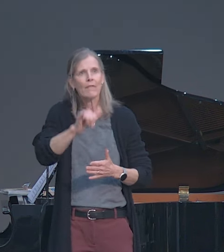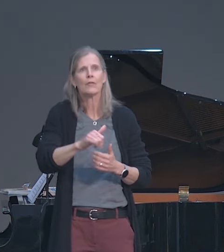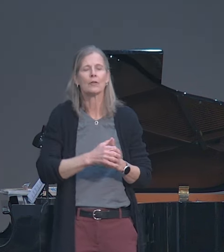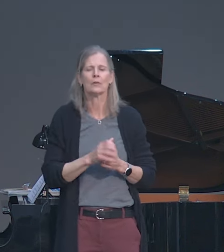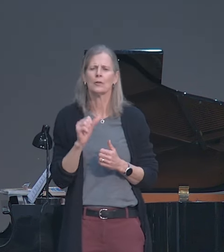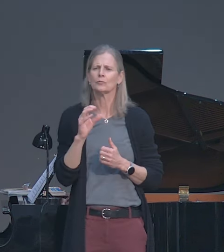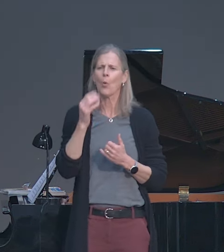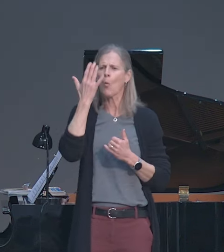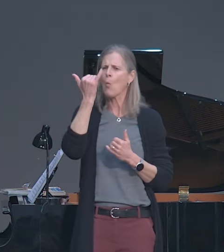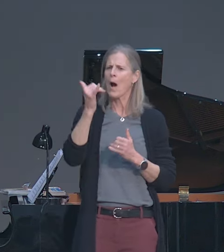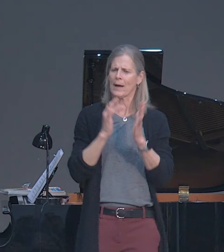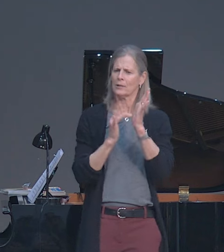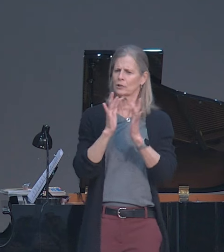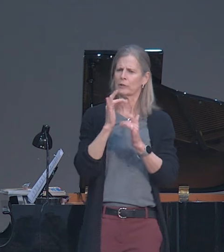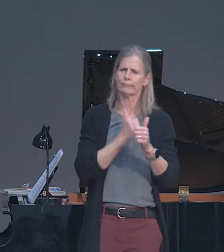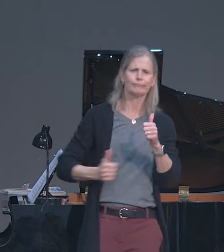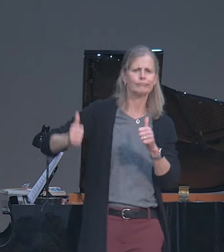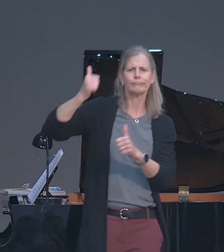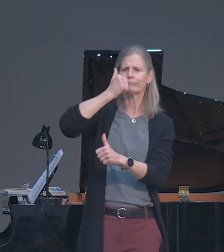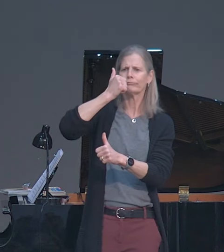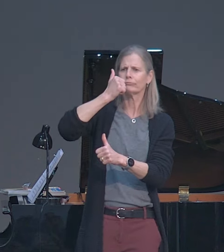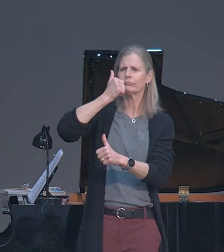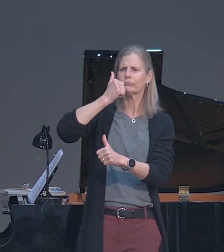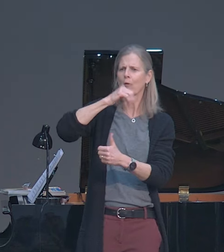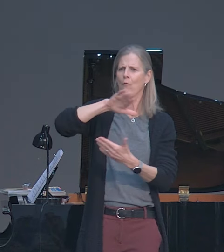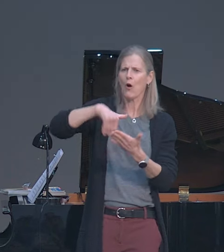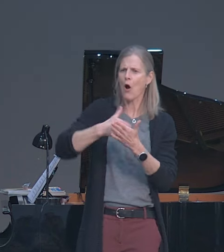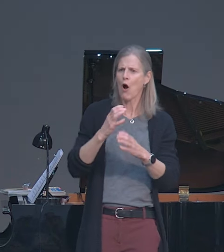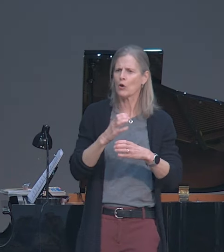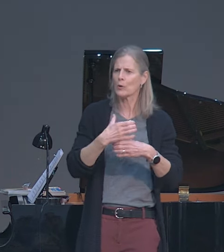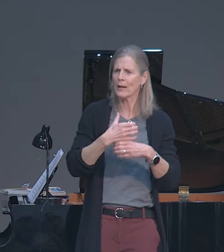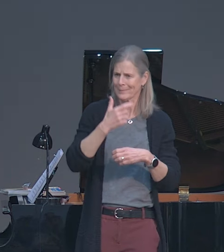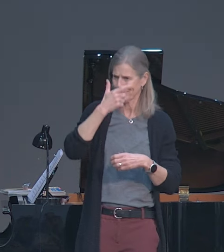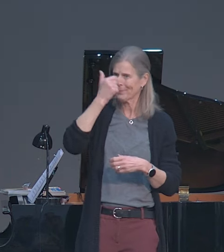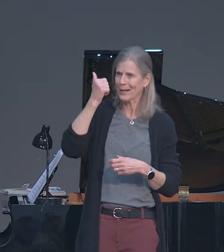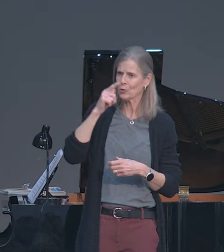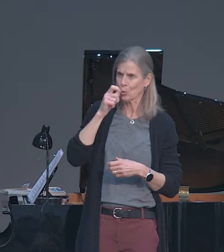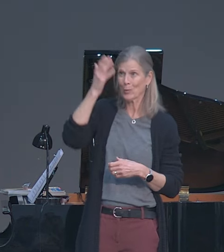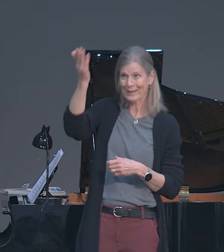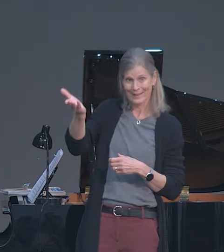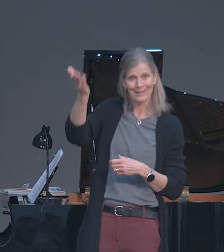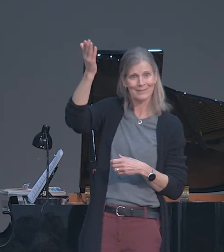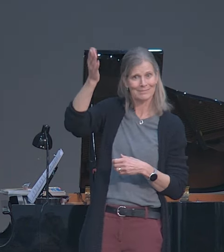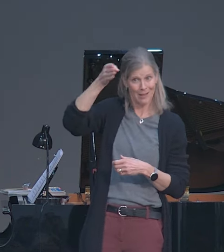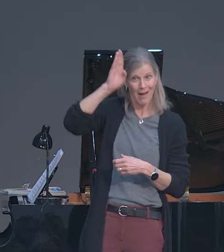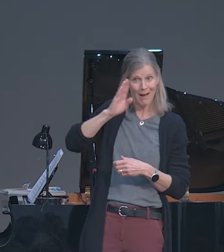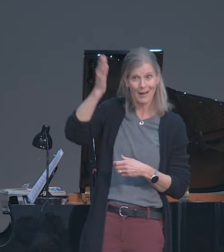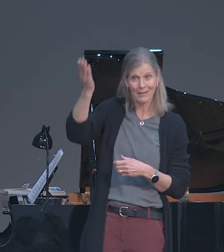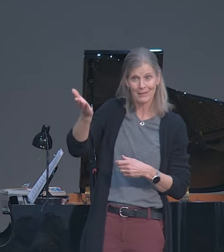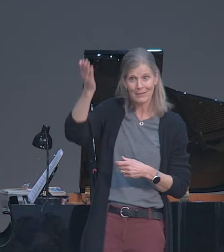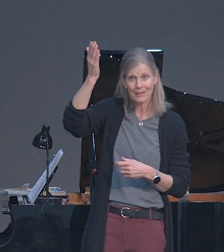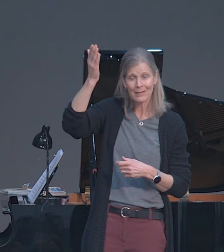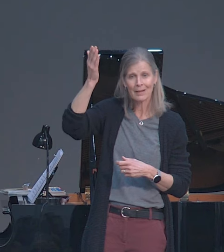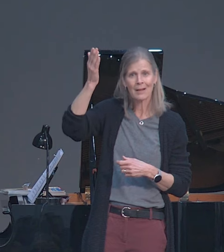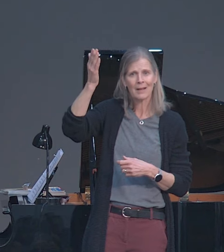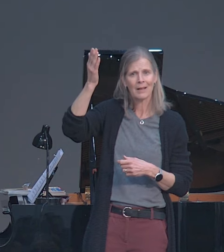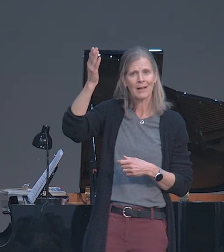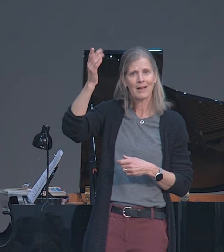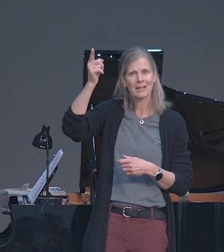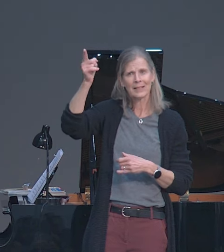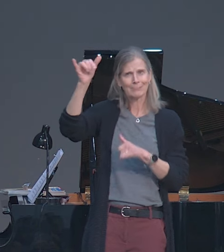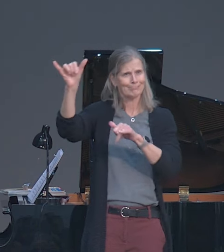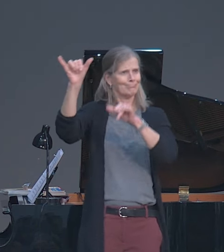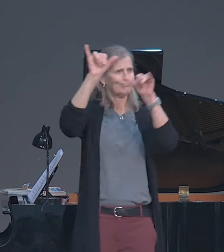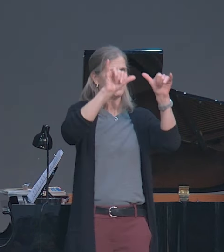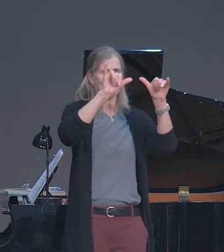Jesus supreme over all creation? Well, he's supreme because of who he is as God. He is the image of the